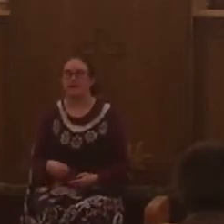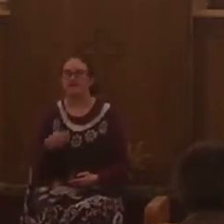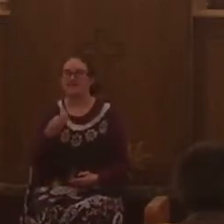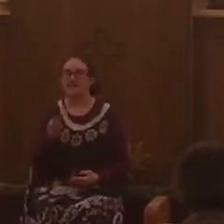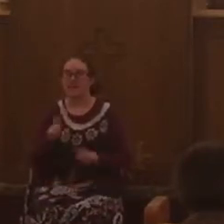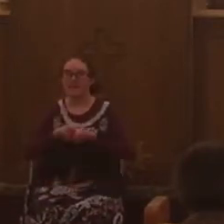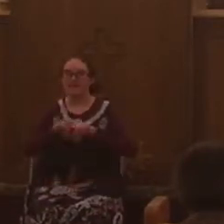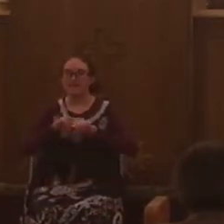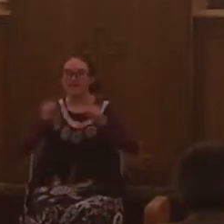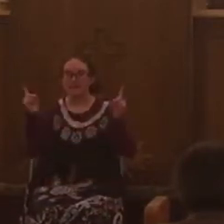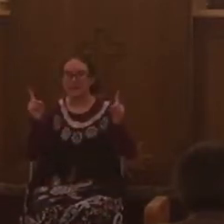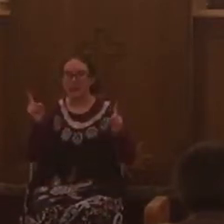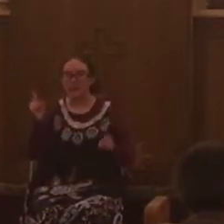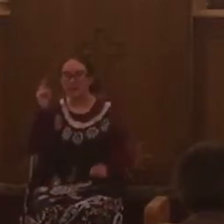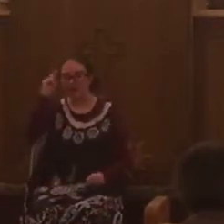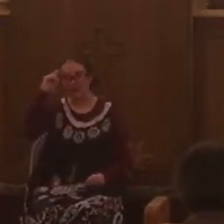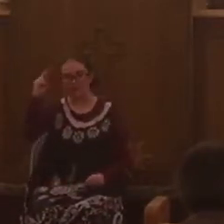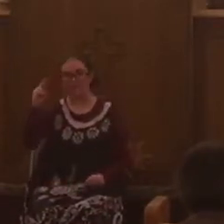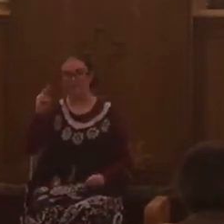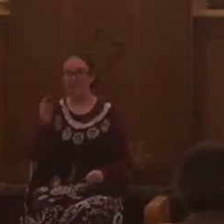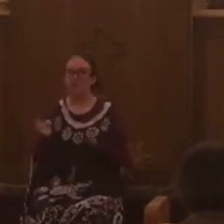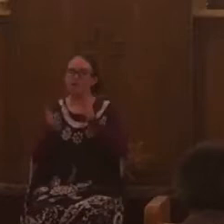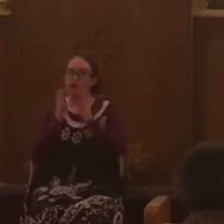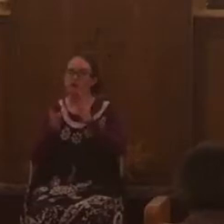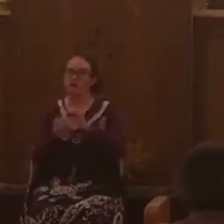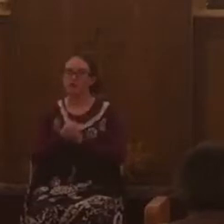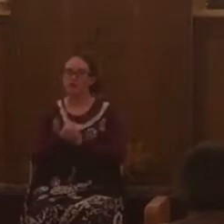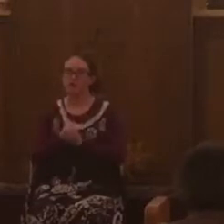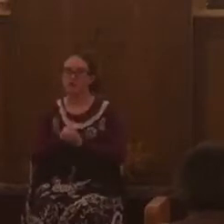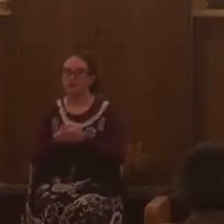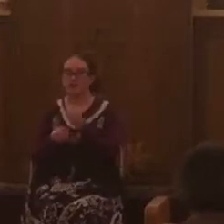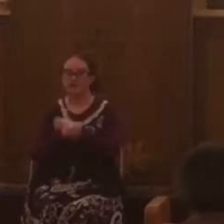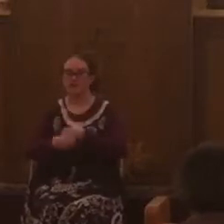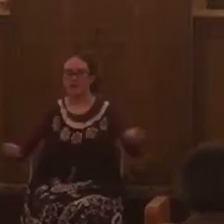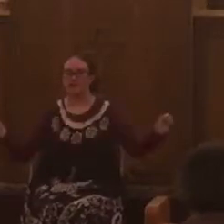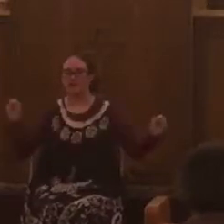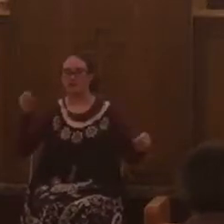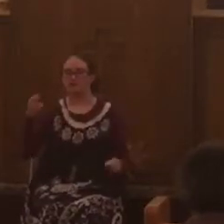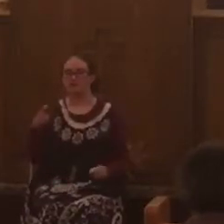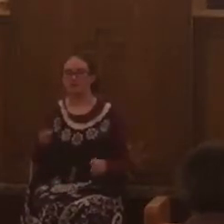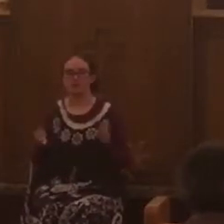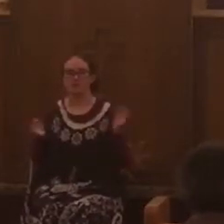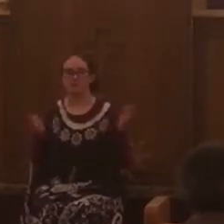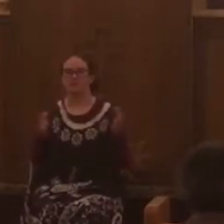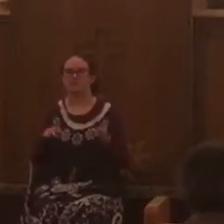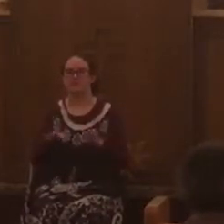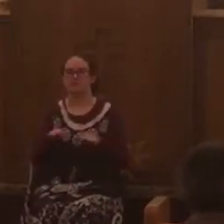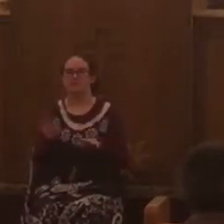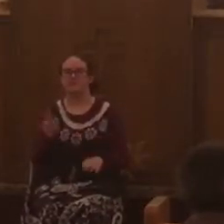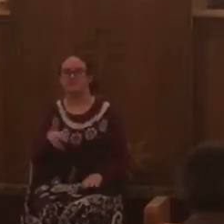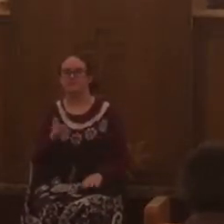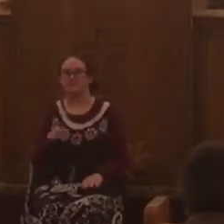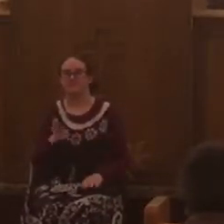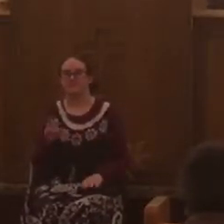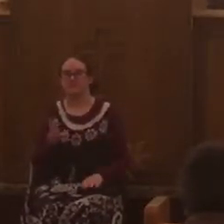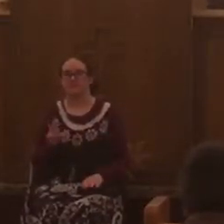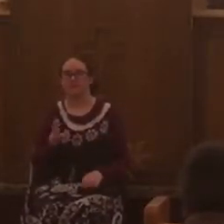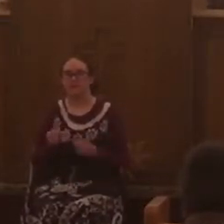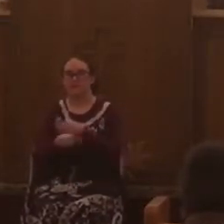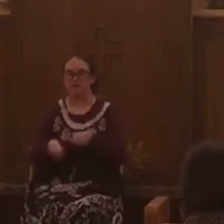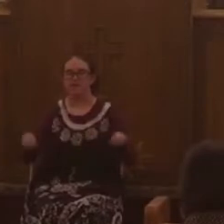husband, and the five that she had. And she said, just a minute, I'll be right back. And she runs into town and tells everybody, you got to come see this